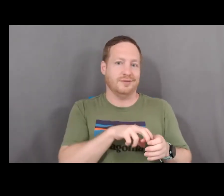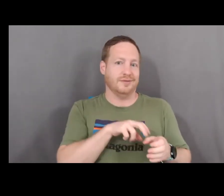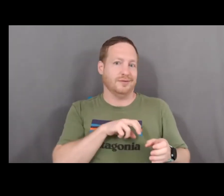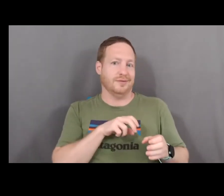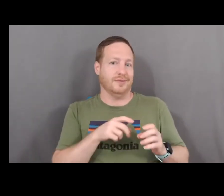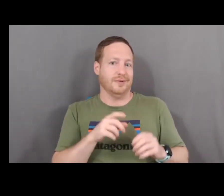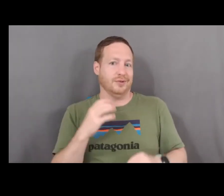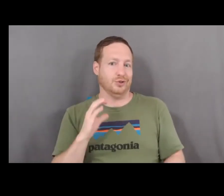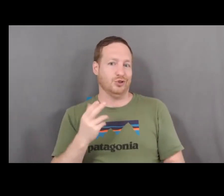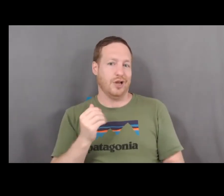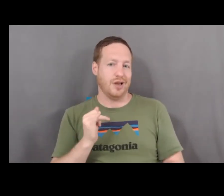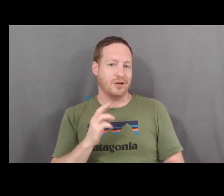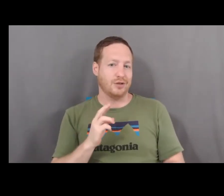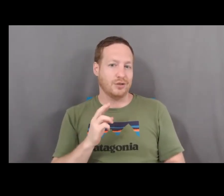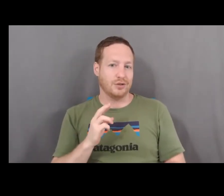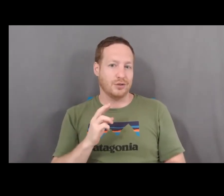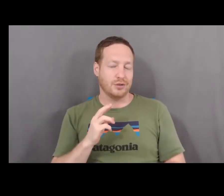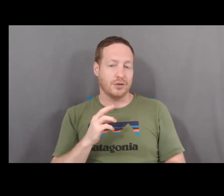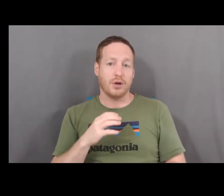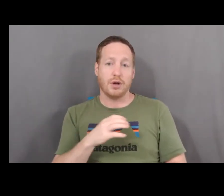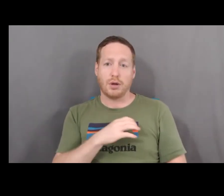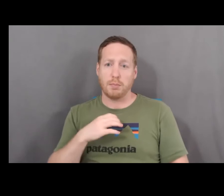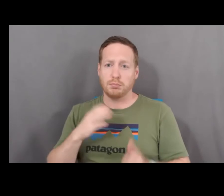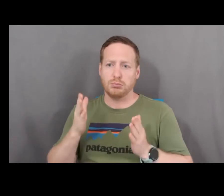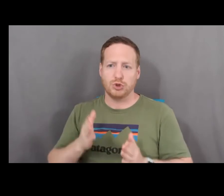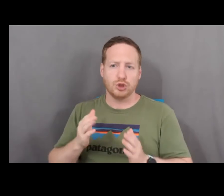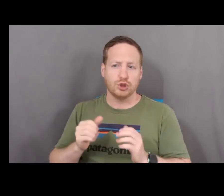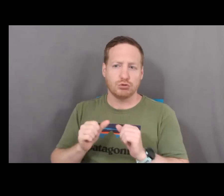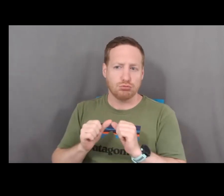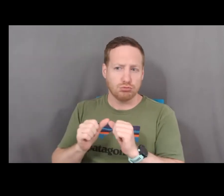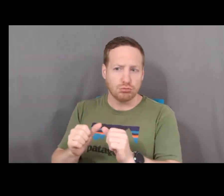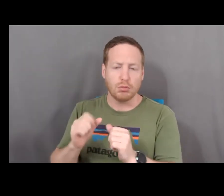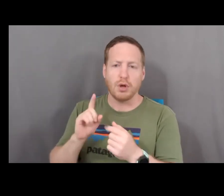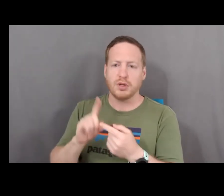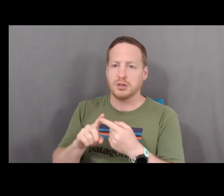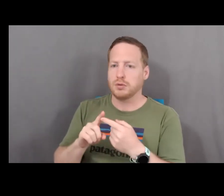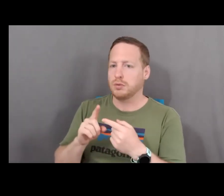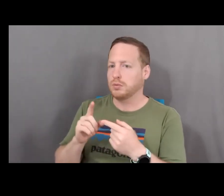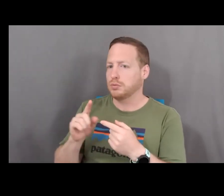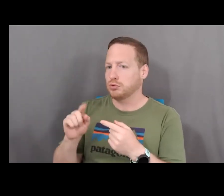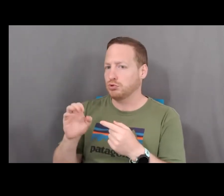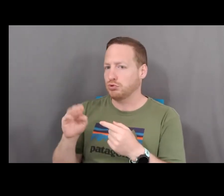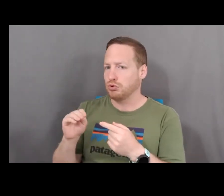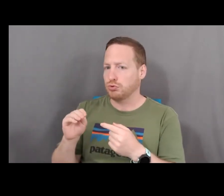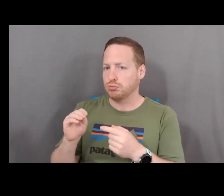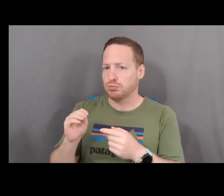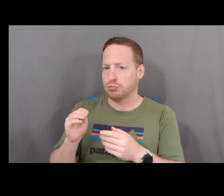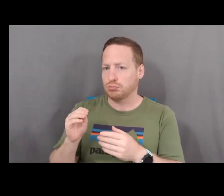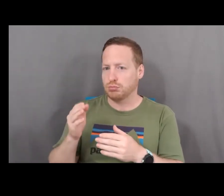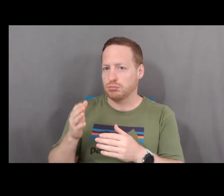role. And I know if I'm residing as chair or a committee person is continuing, then